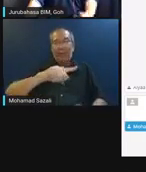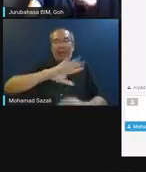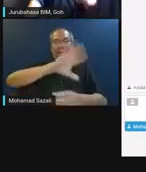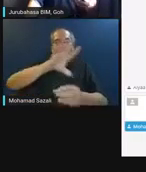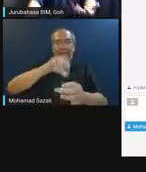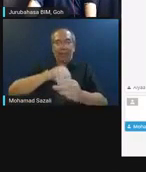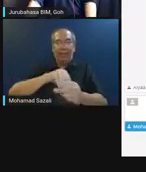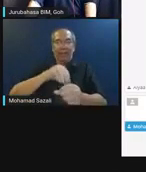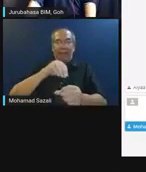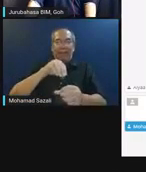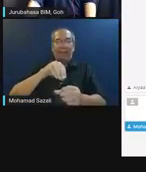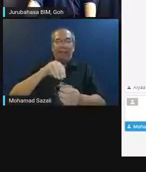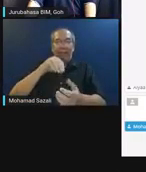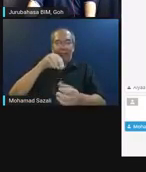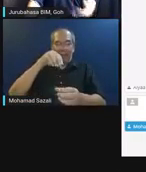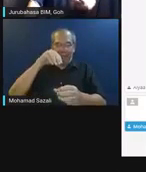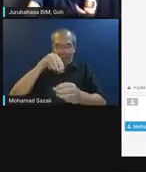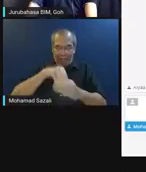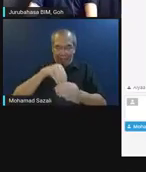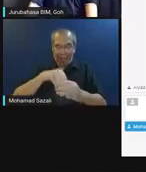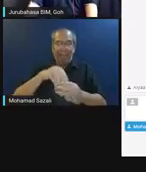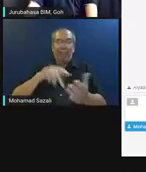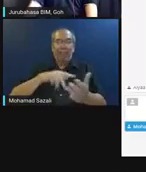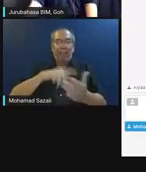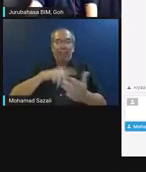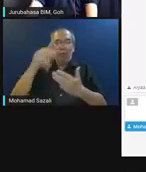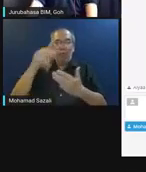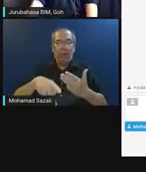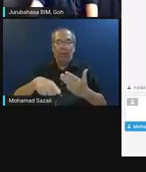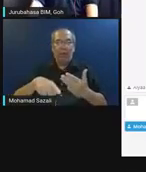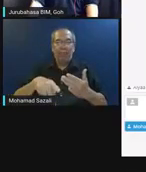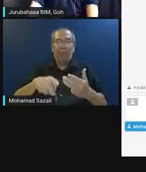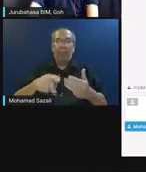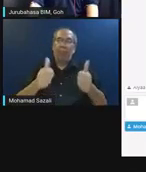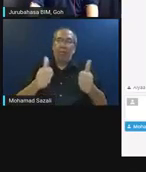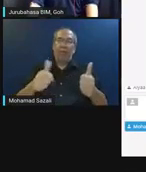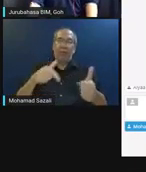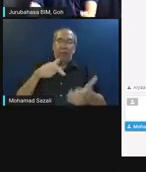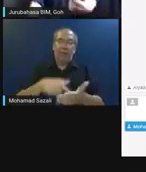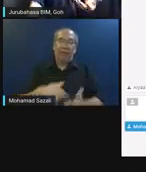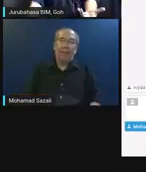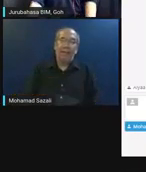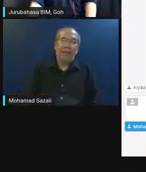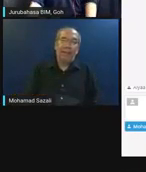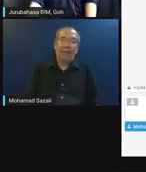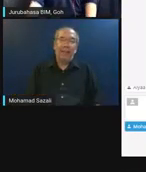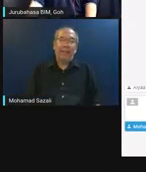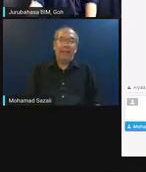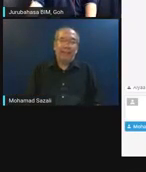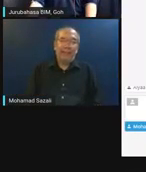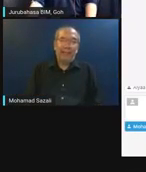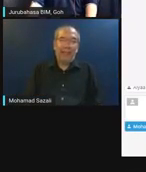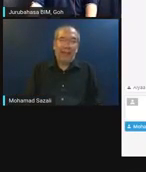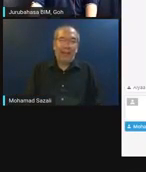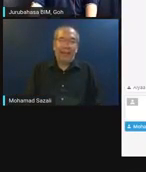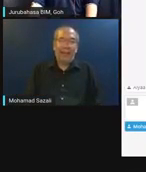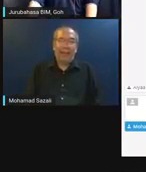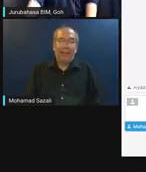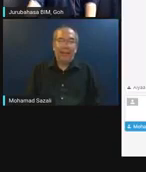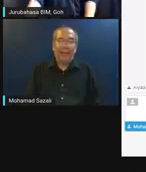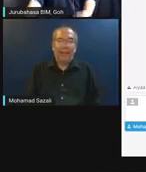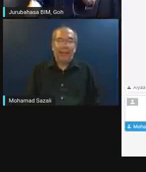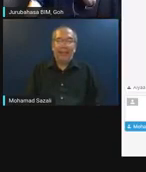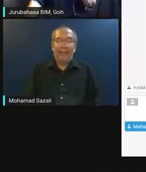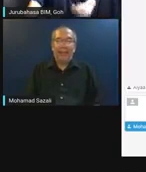to to provide some explanation about the deaf community and to also explain about the Bahasa Isyarat